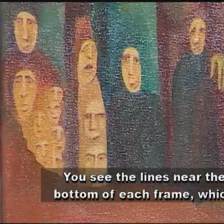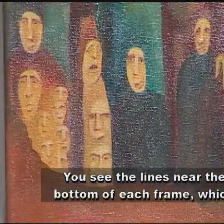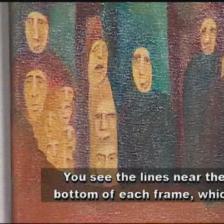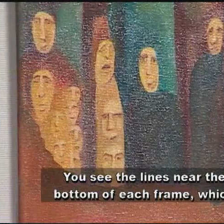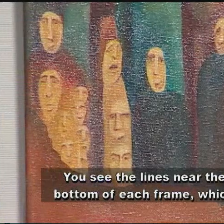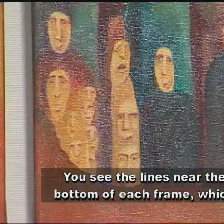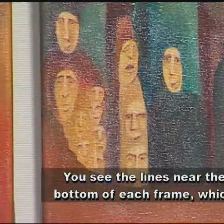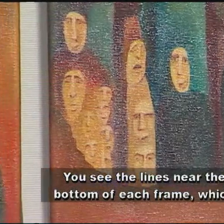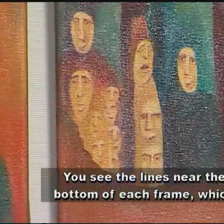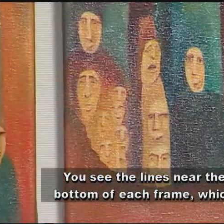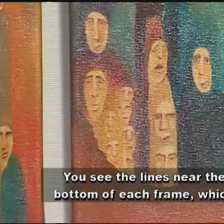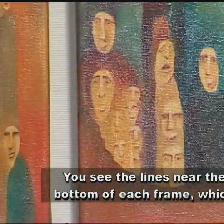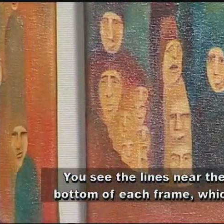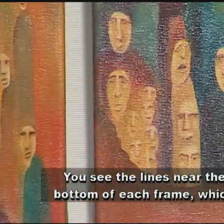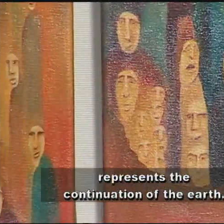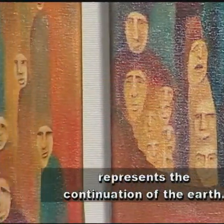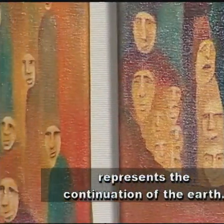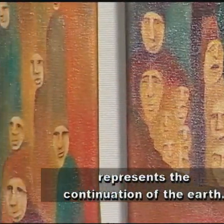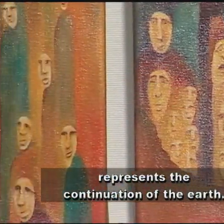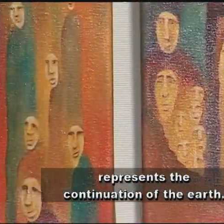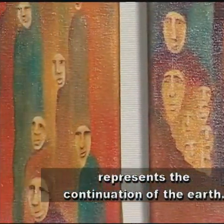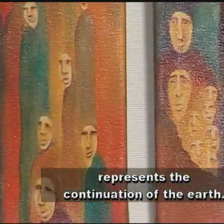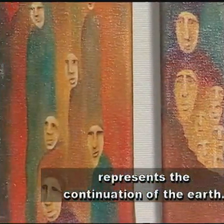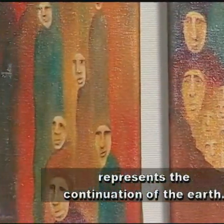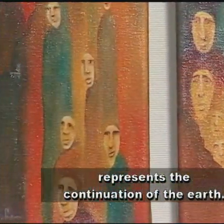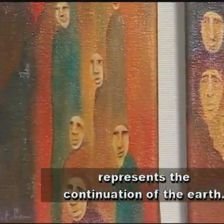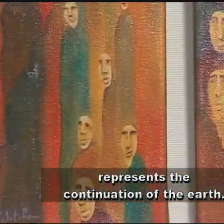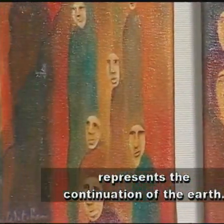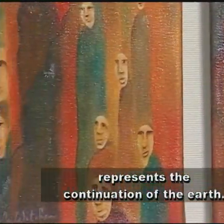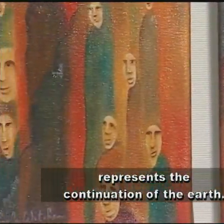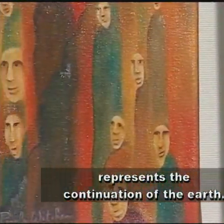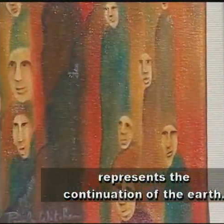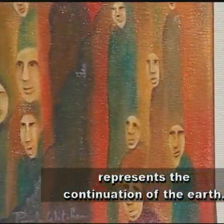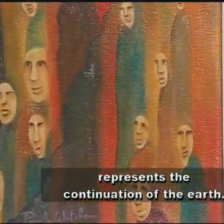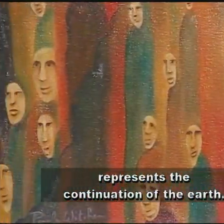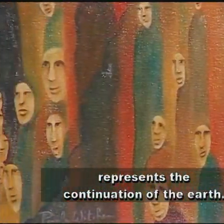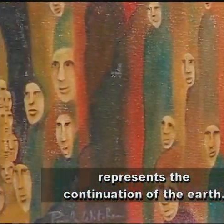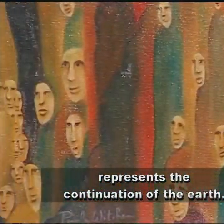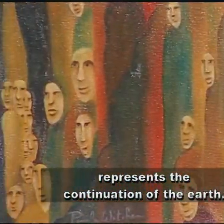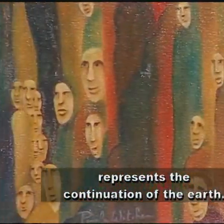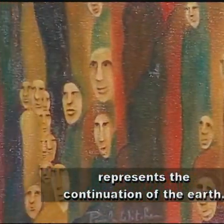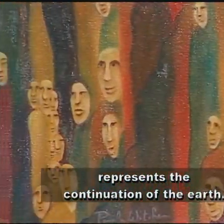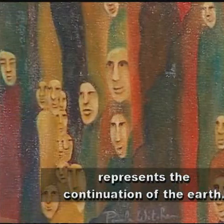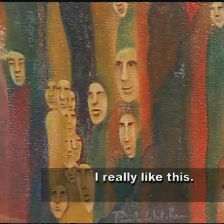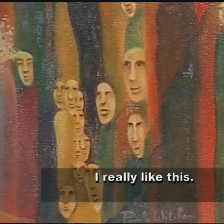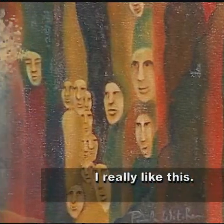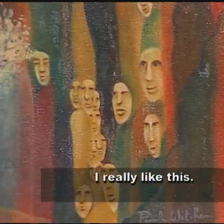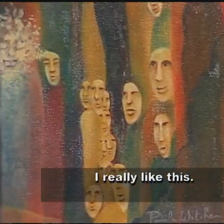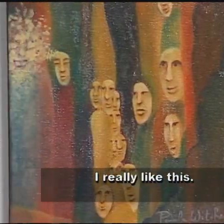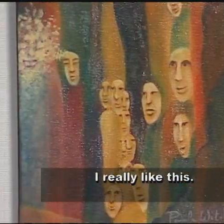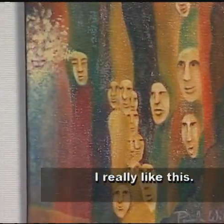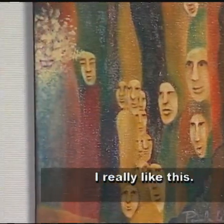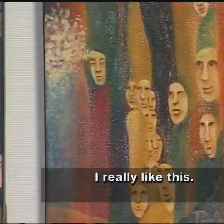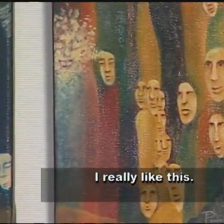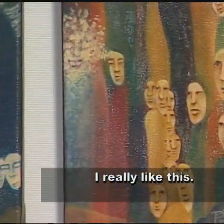You see the lines near the bottom of each frame, which represents the continuation of the earth. I really like